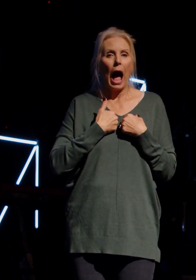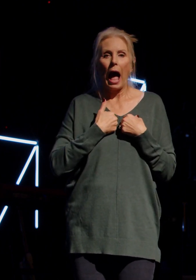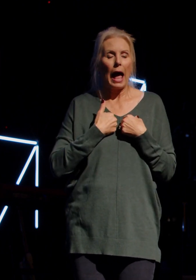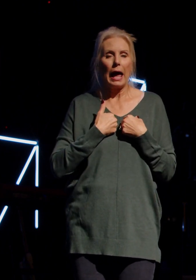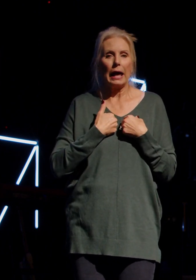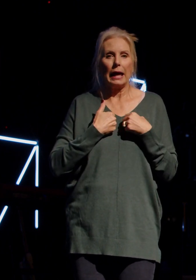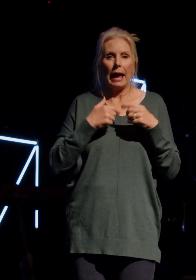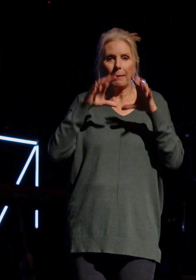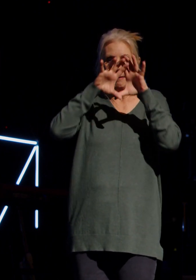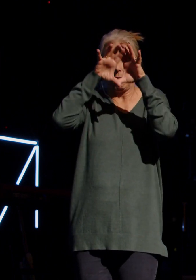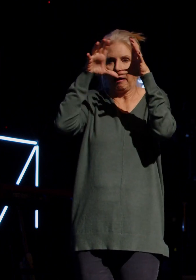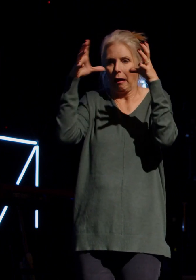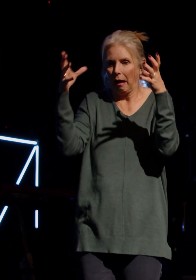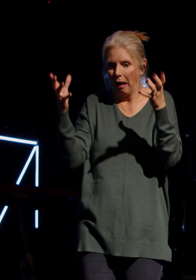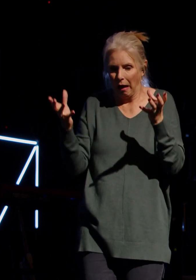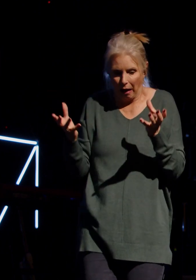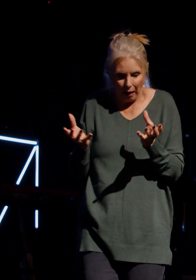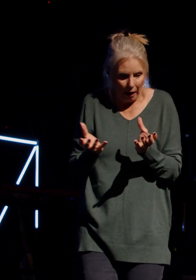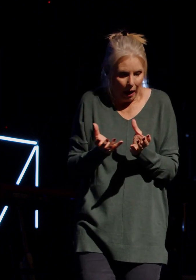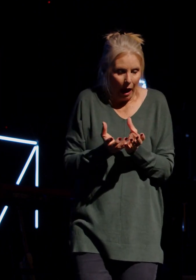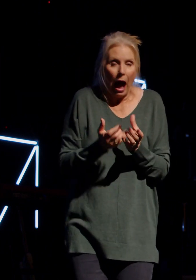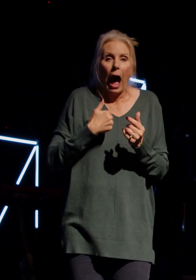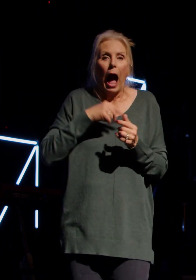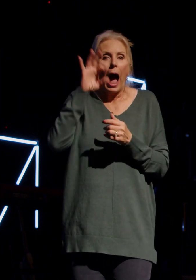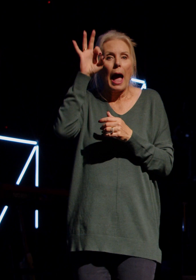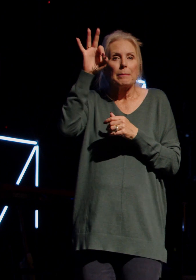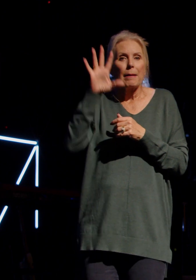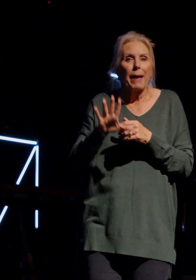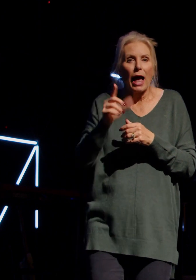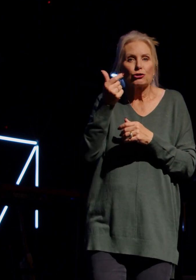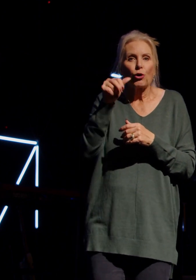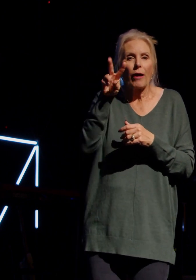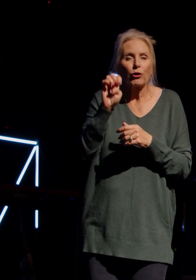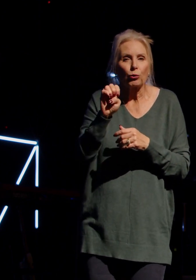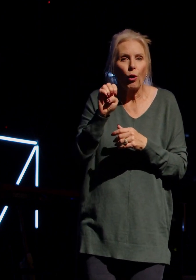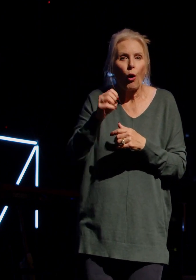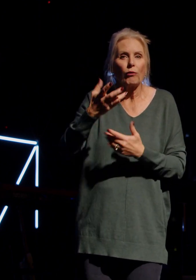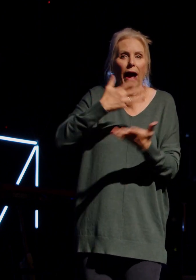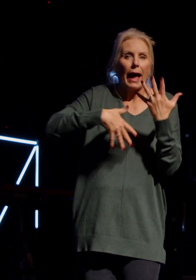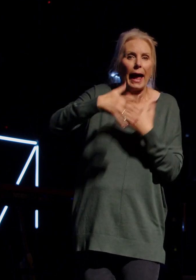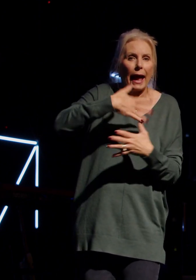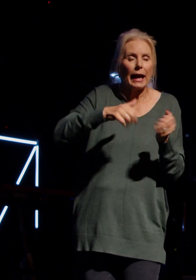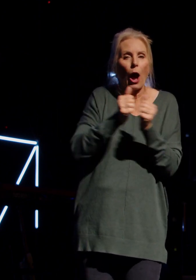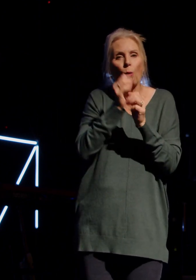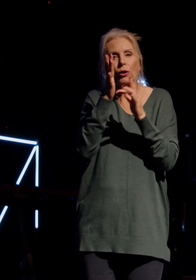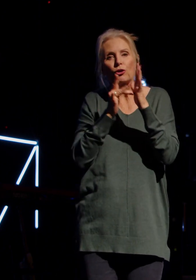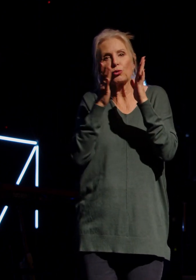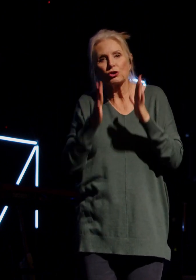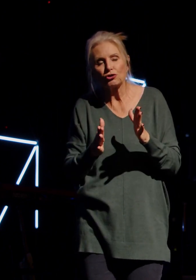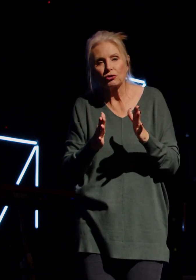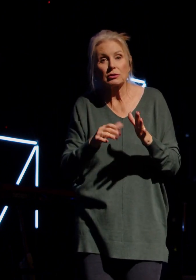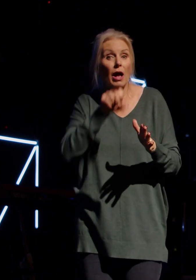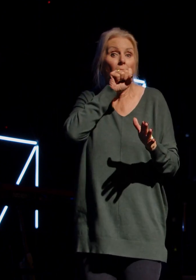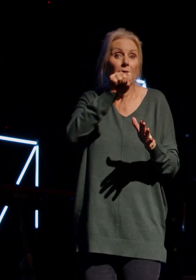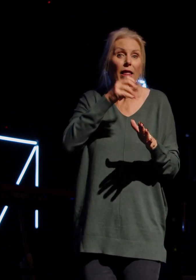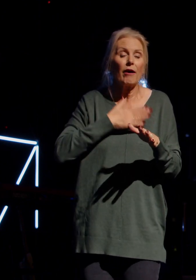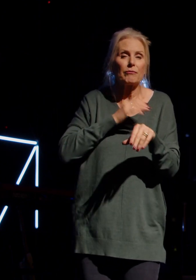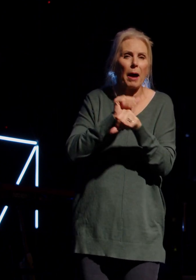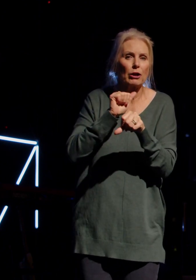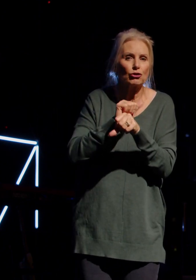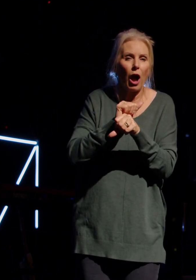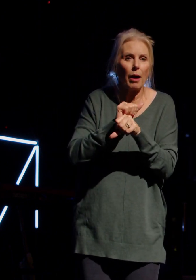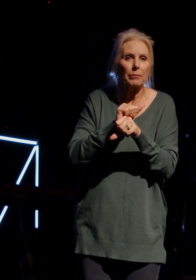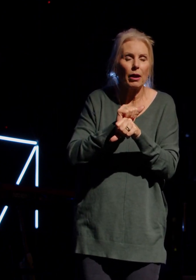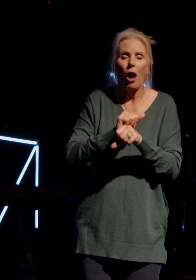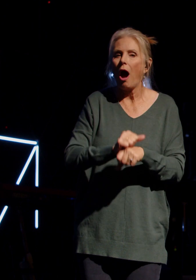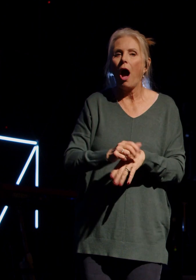I'm a pastor of the Grove. I hang out with Christians all the time. That's my job, and I love it. It was so much easier when I